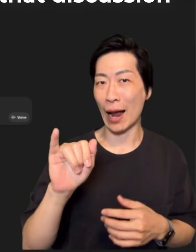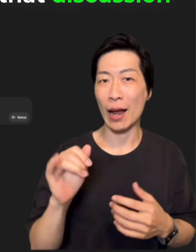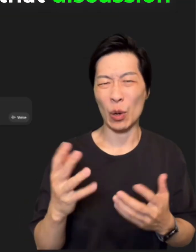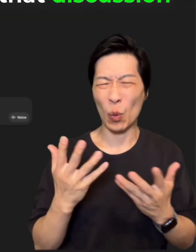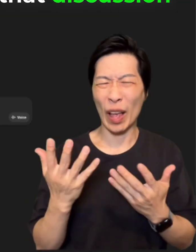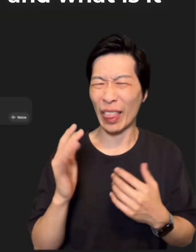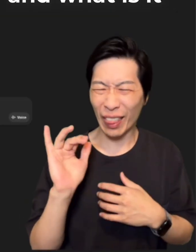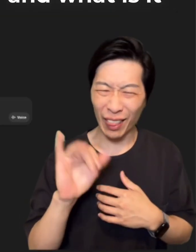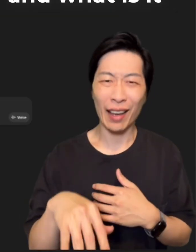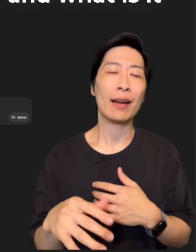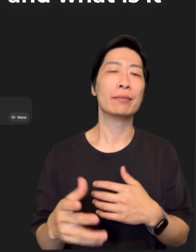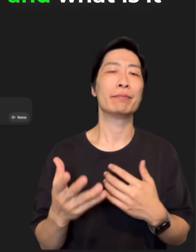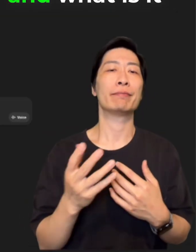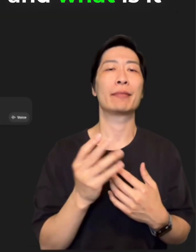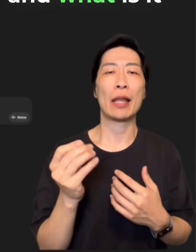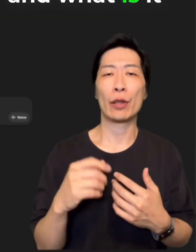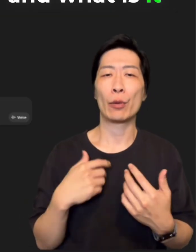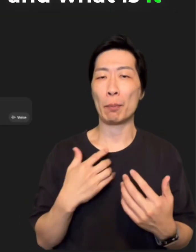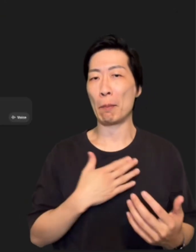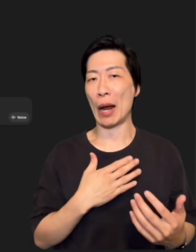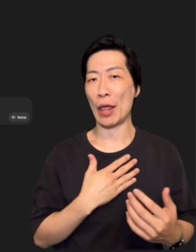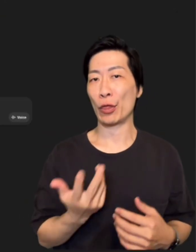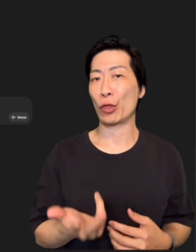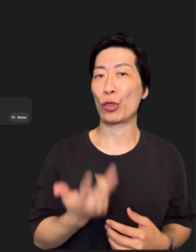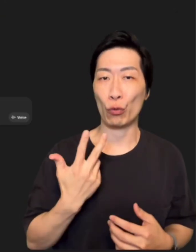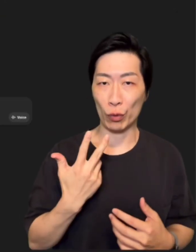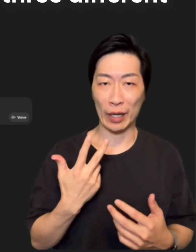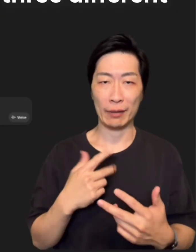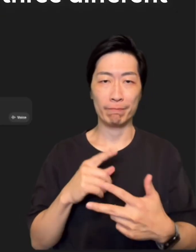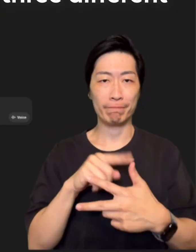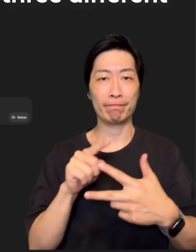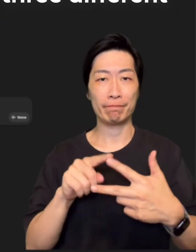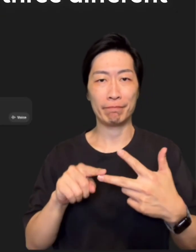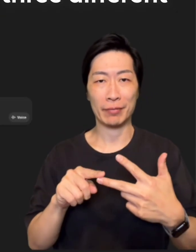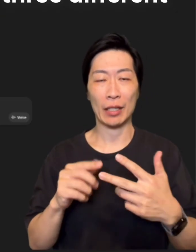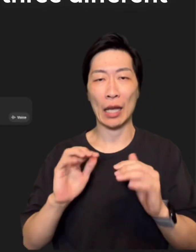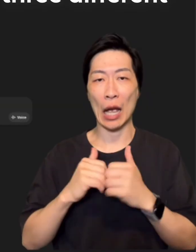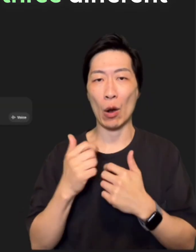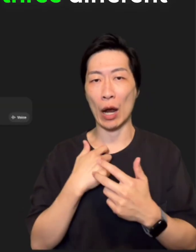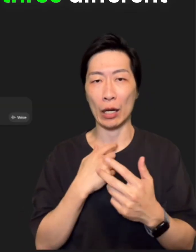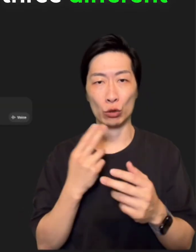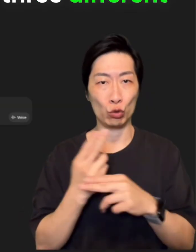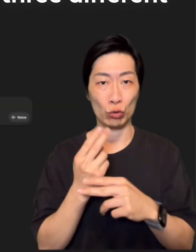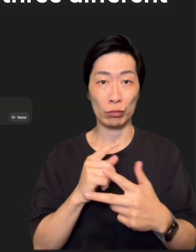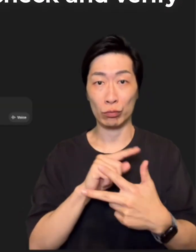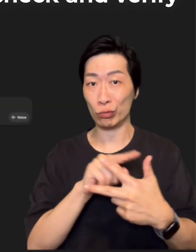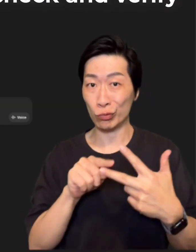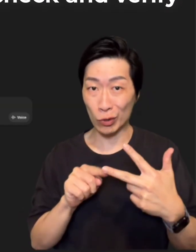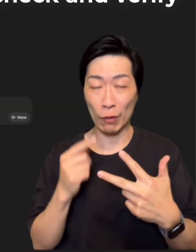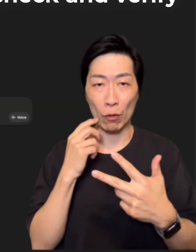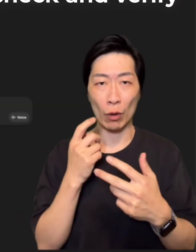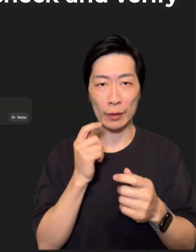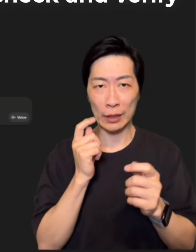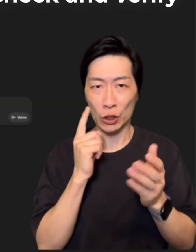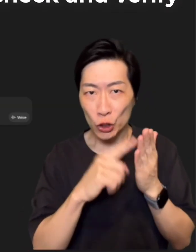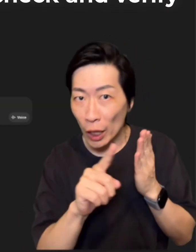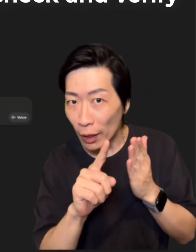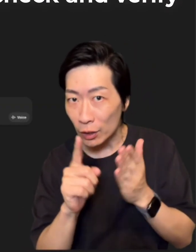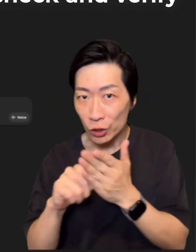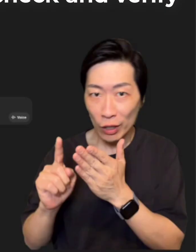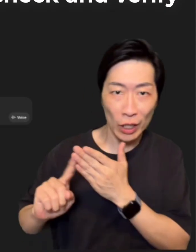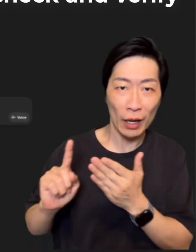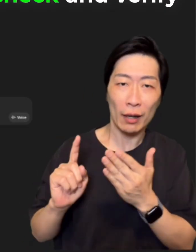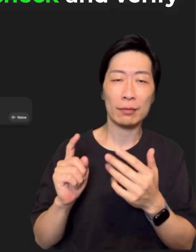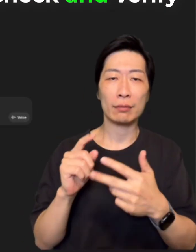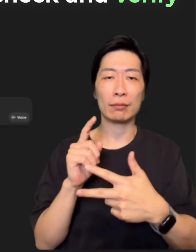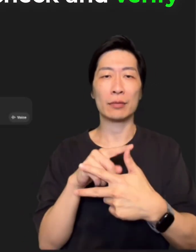that discussion about AI and what is it, and how I use three different AI